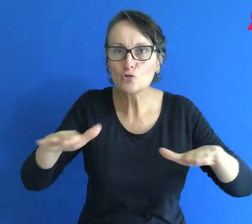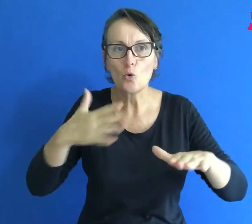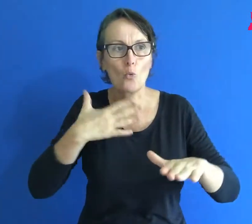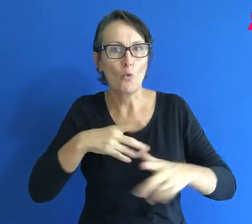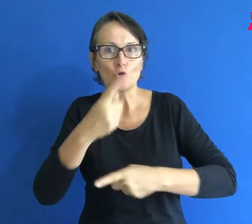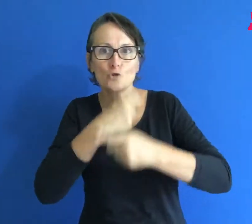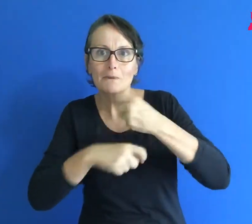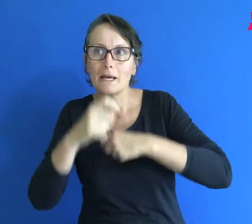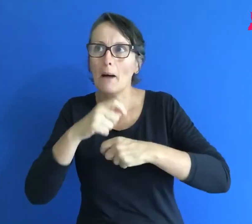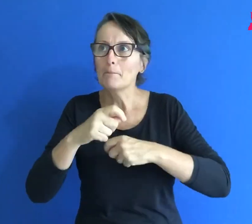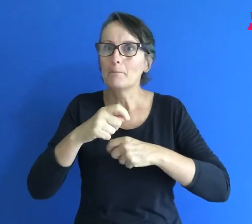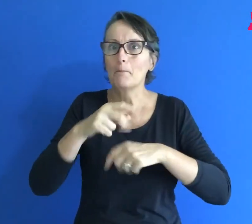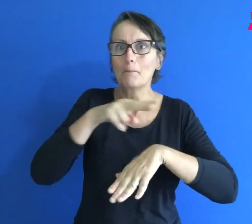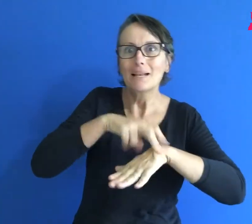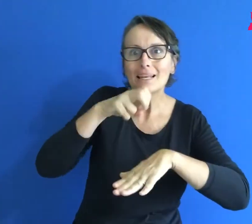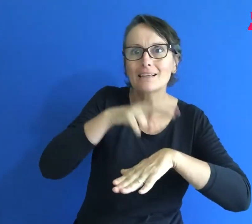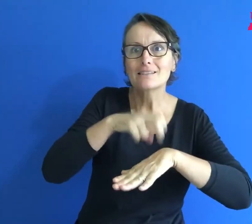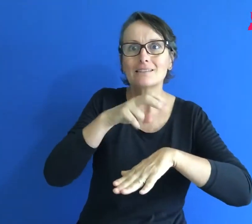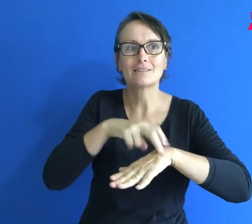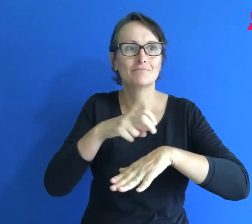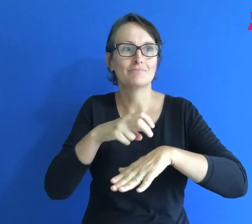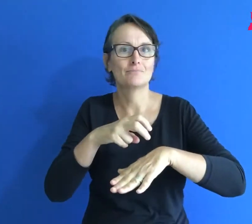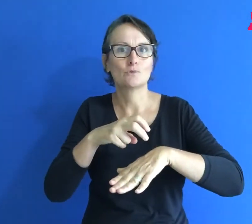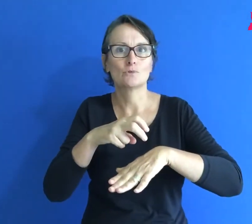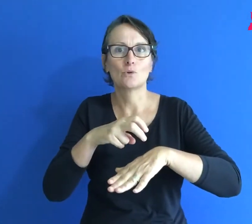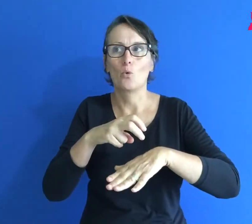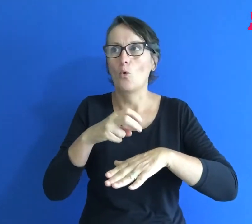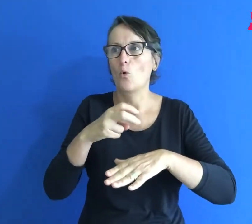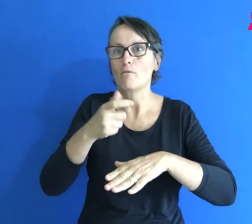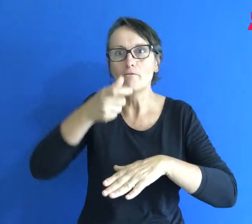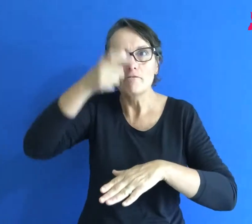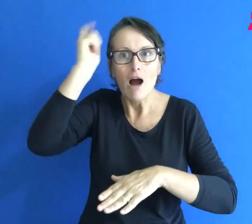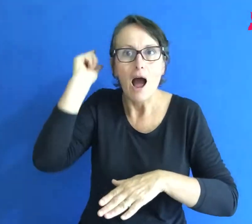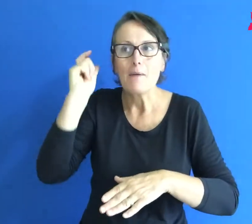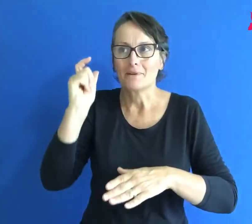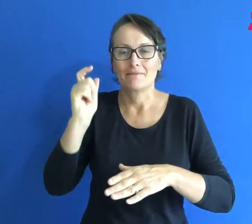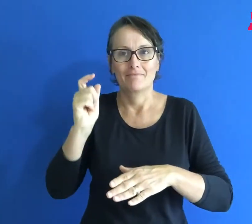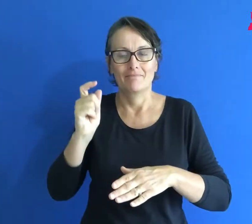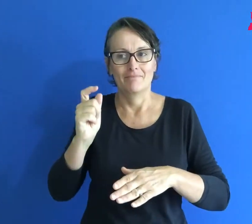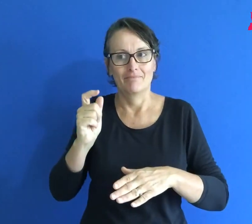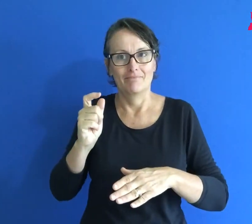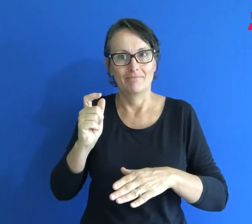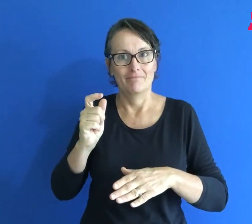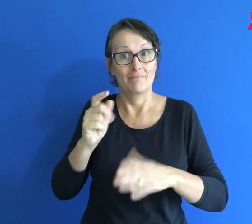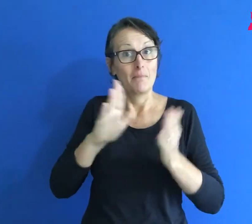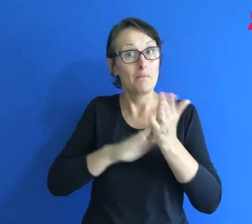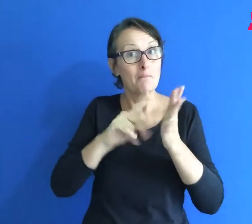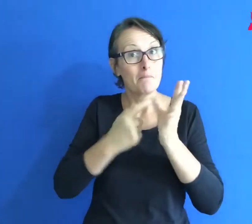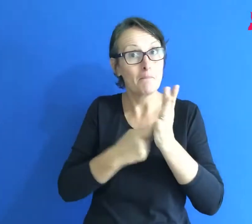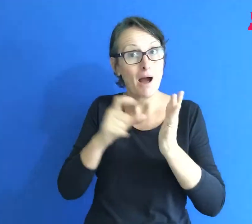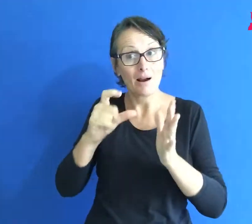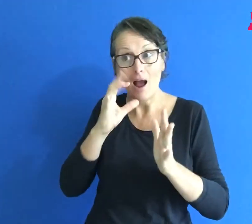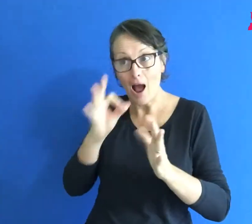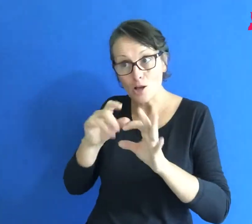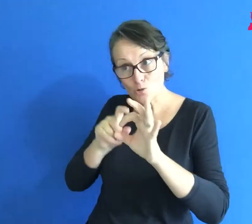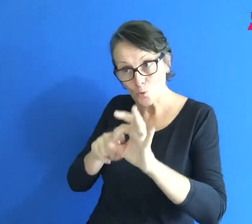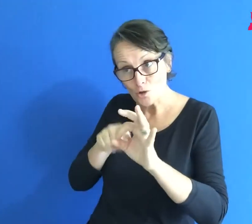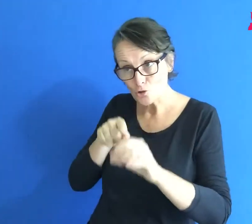up a lot. Yes. Was some of that feeding into the decision to want to go fight fires in the first place, this idea that firefighters are